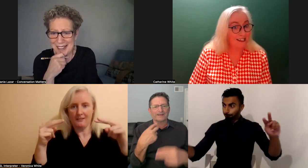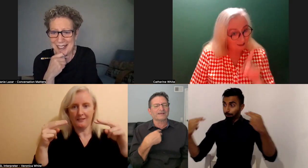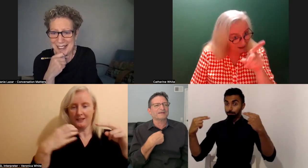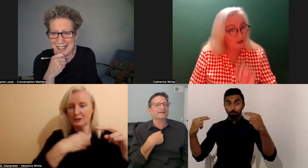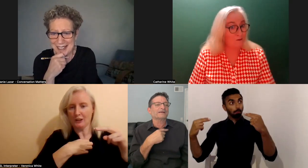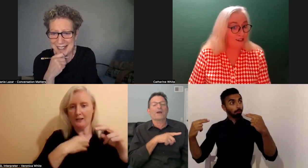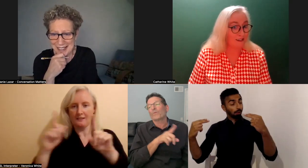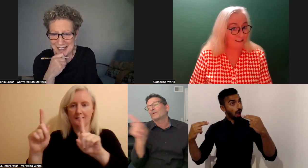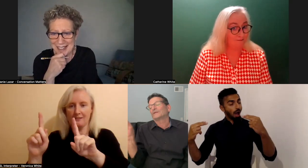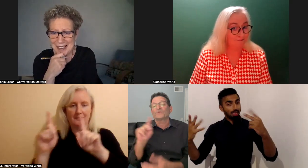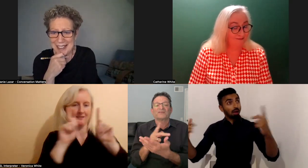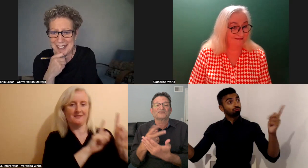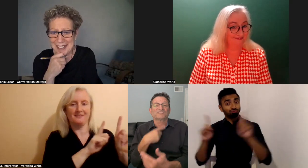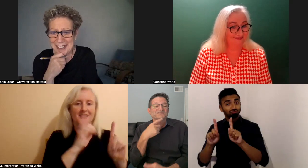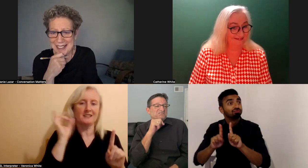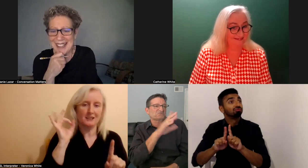kitchen and said, mind your own business.